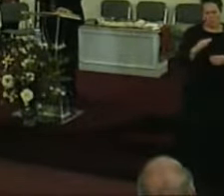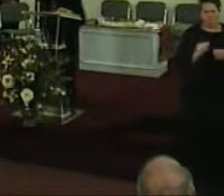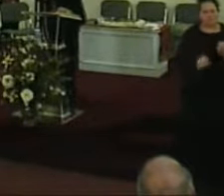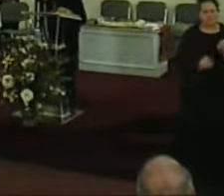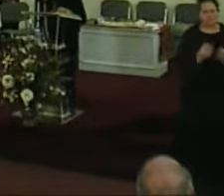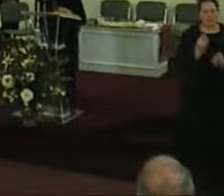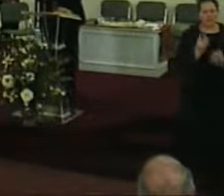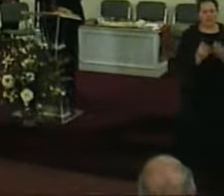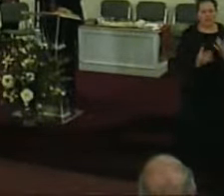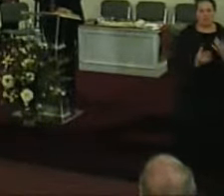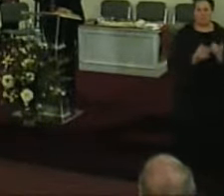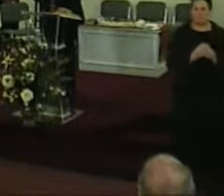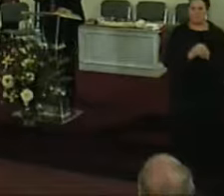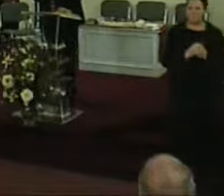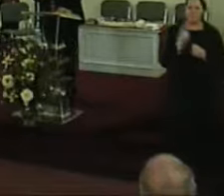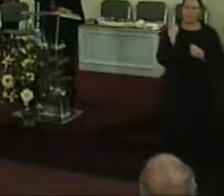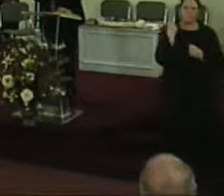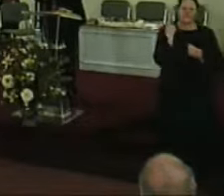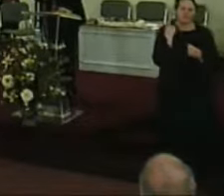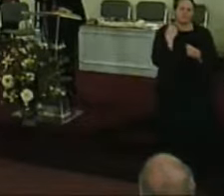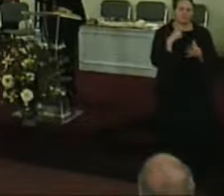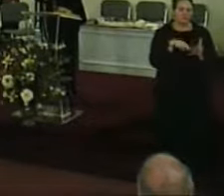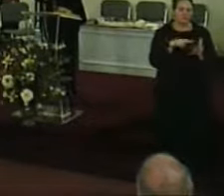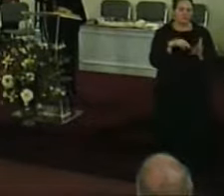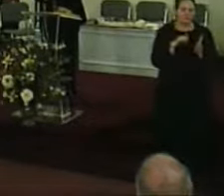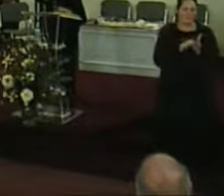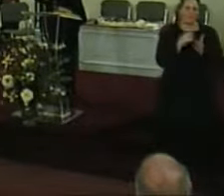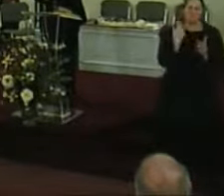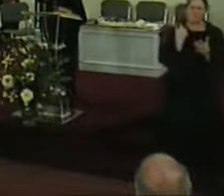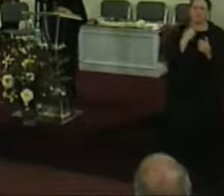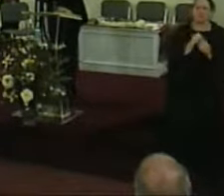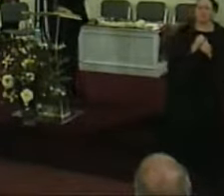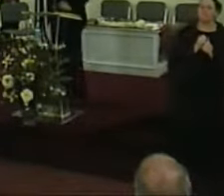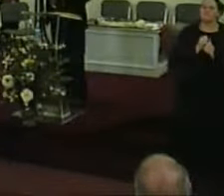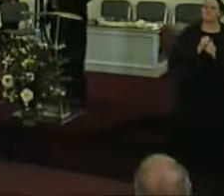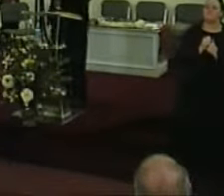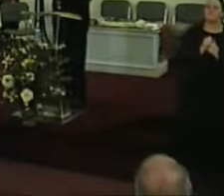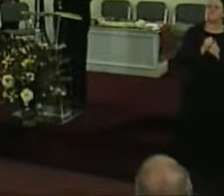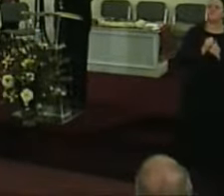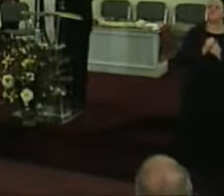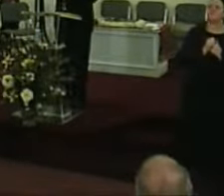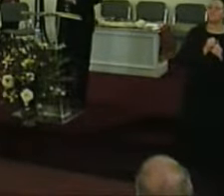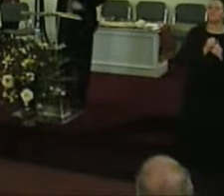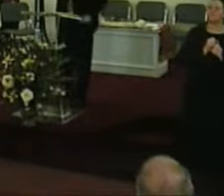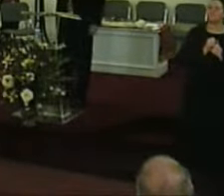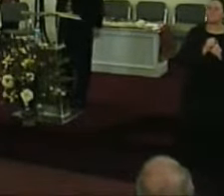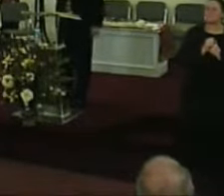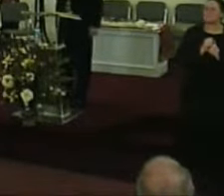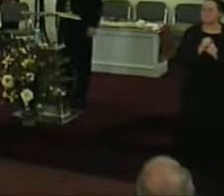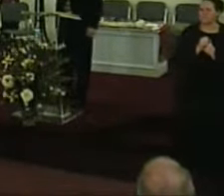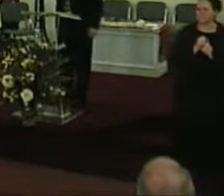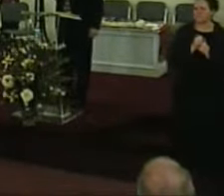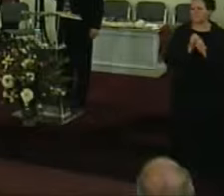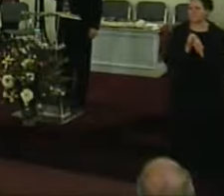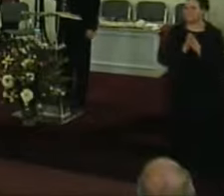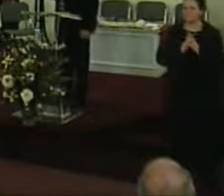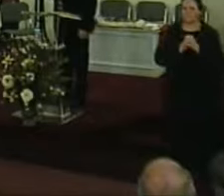honor and glory at the appearing of Jesus Christ, whom having not seen,